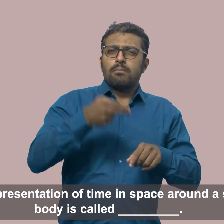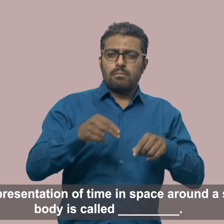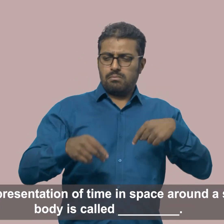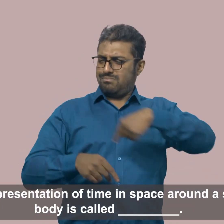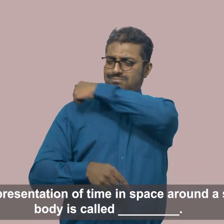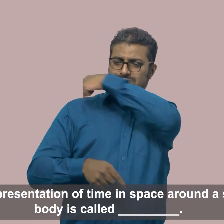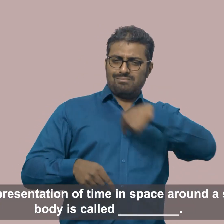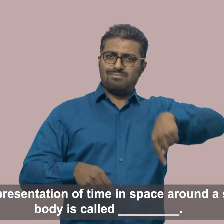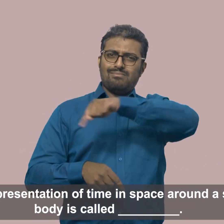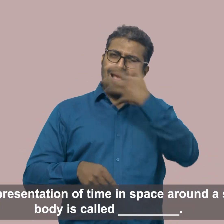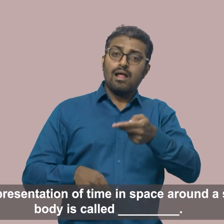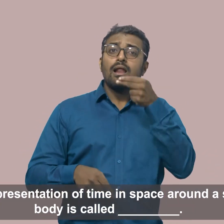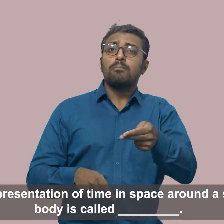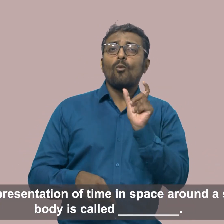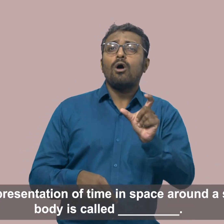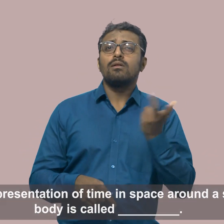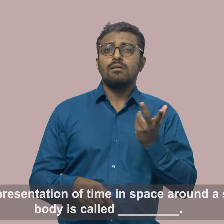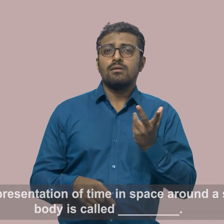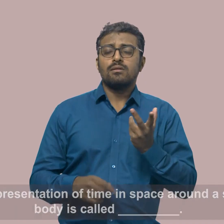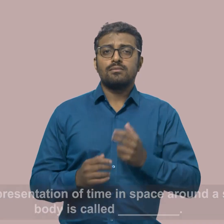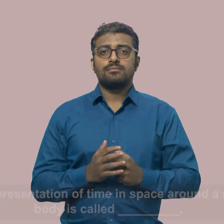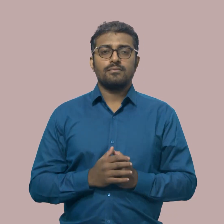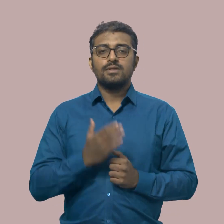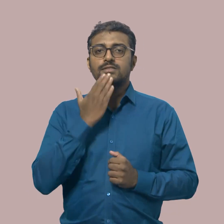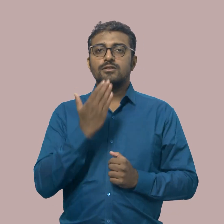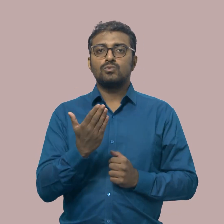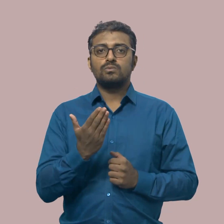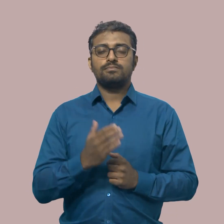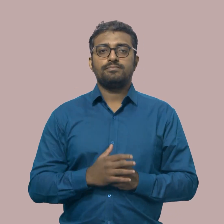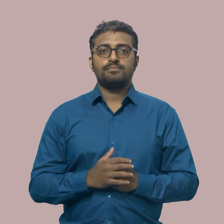Thank you.